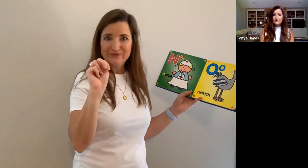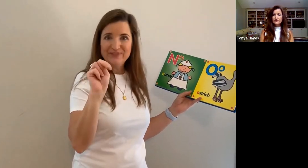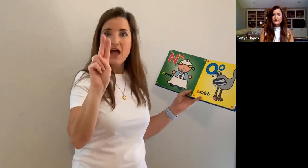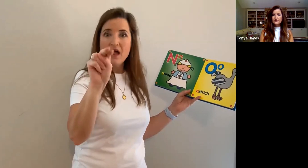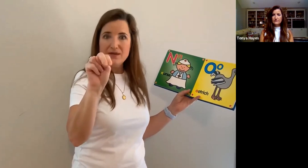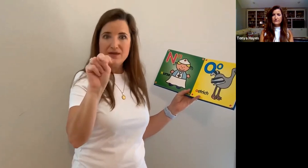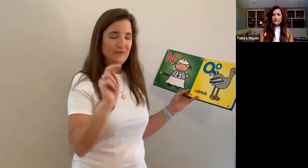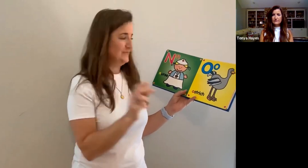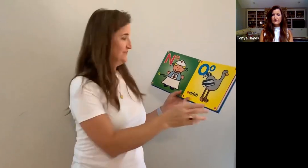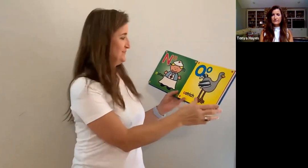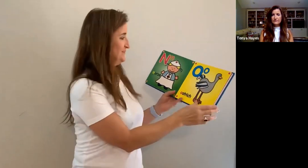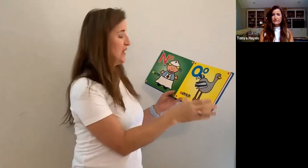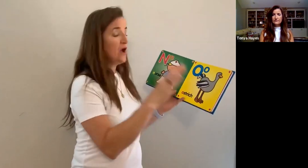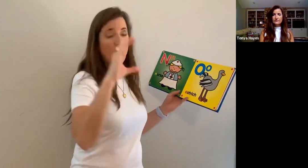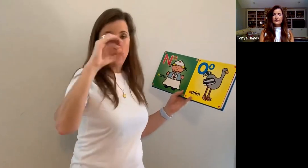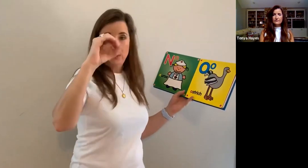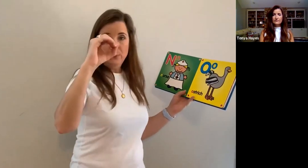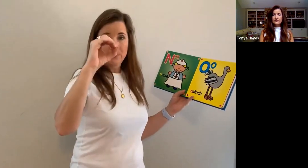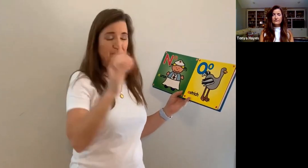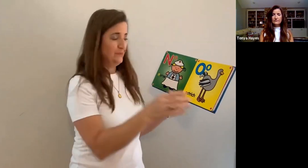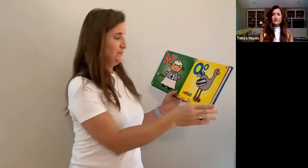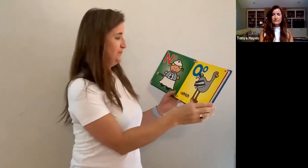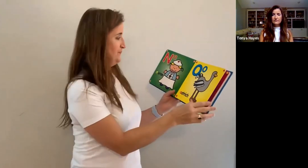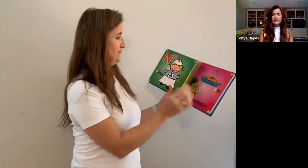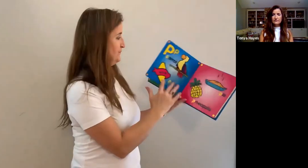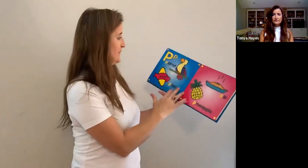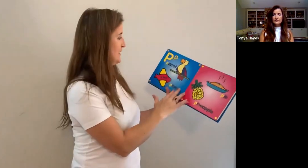no, no. O,